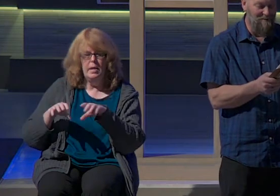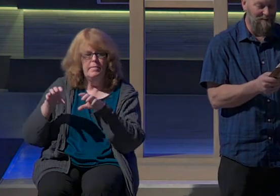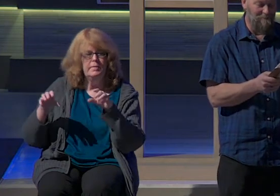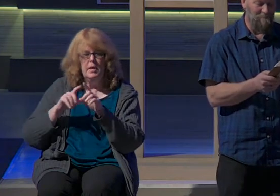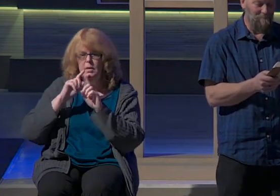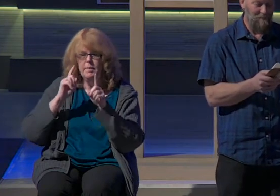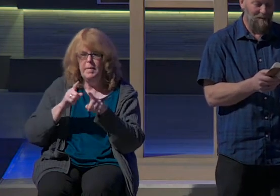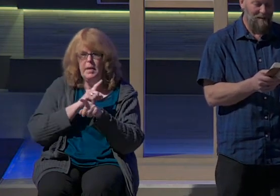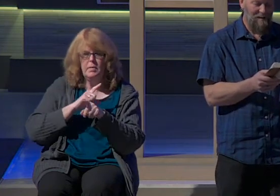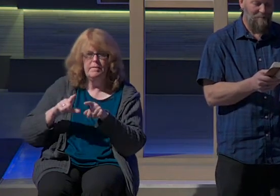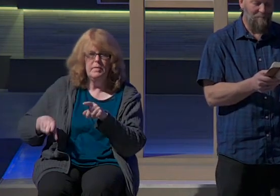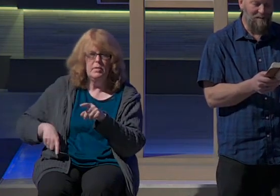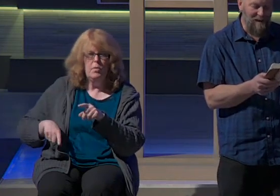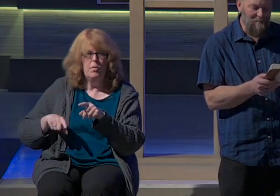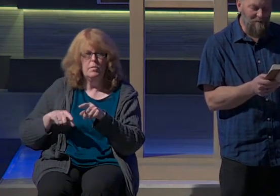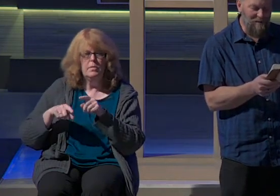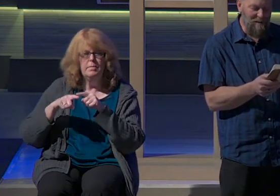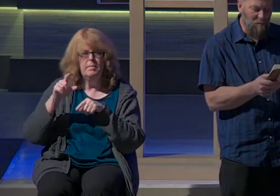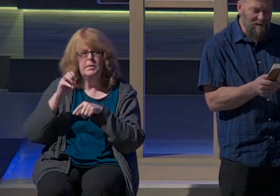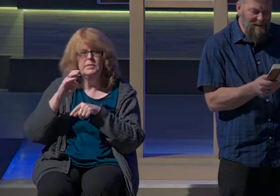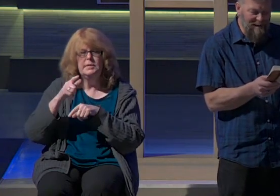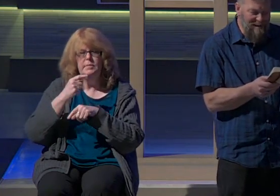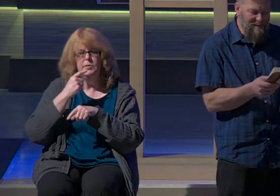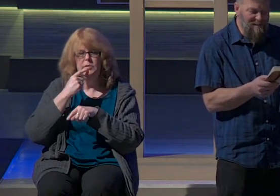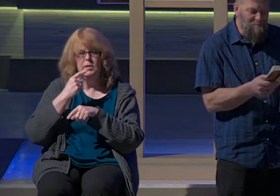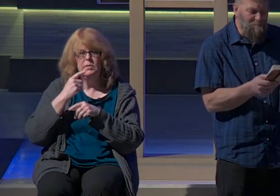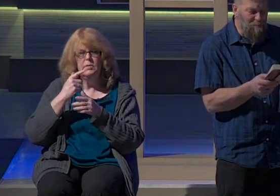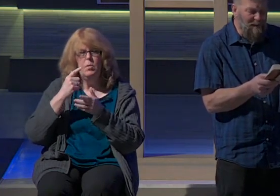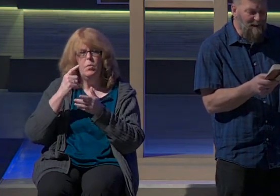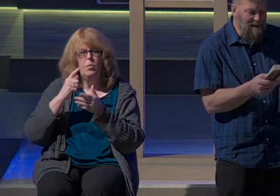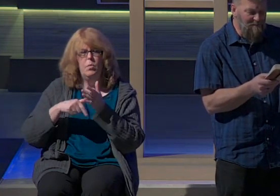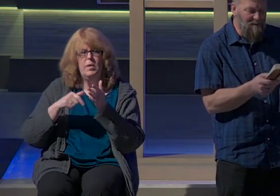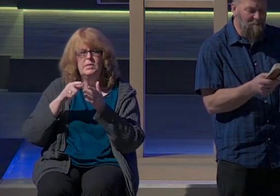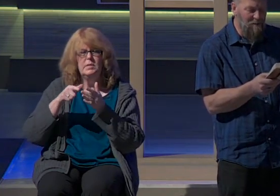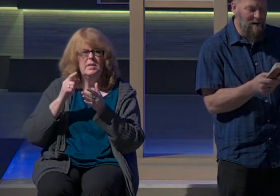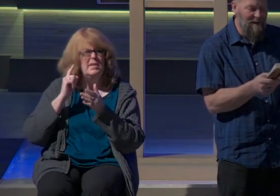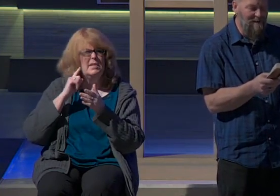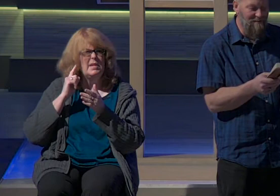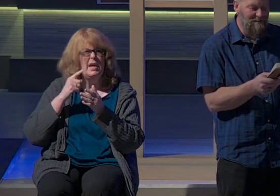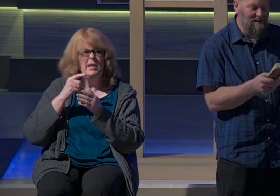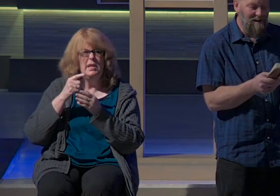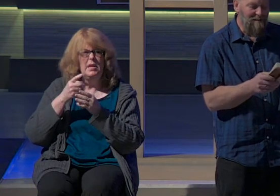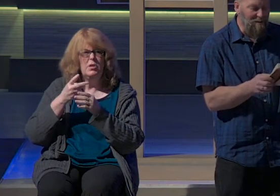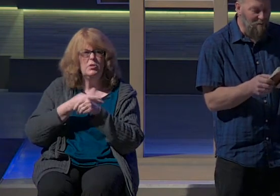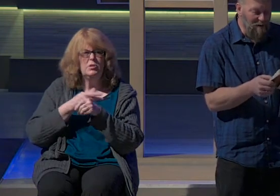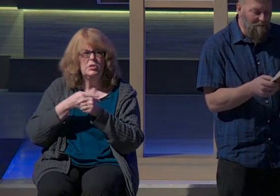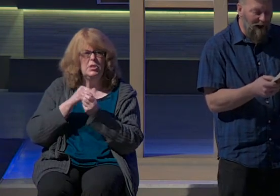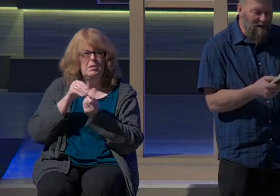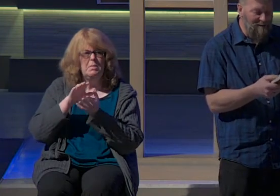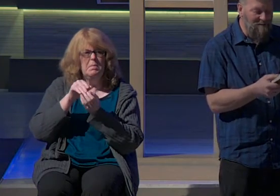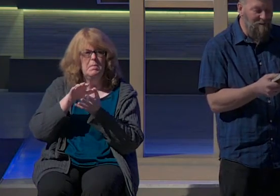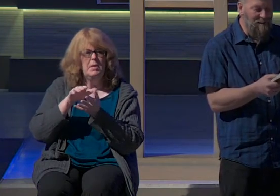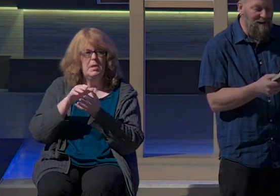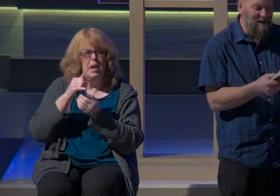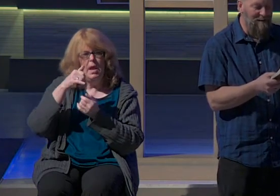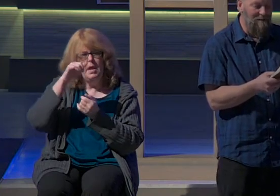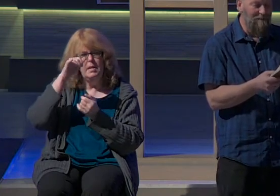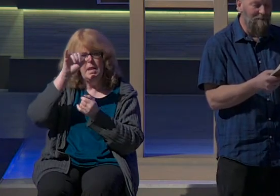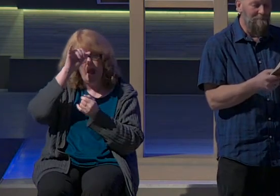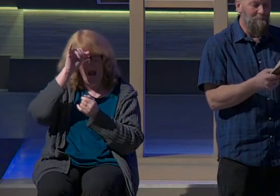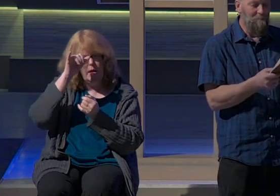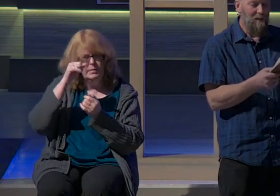the Lord. But Samuel said, What then is this bleating of sheep in my ears, the lowing of oxen which I